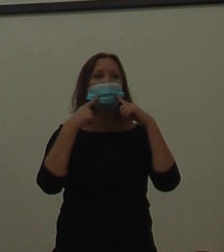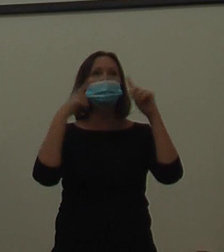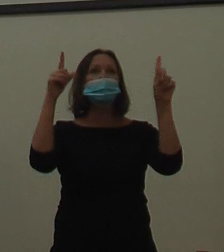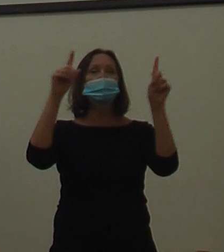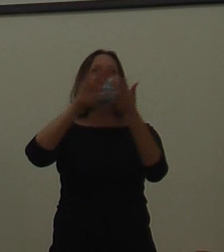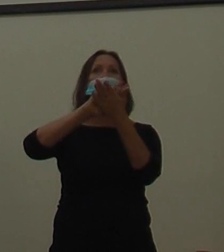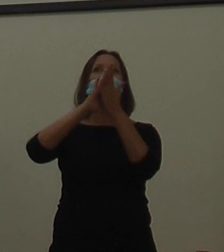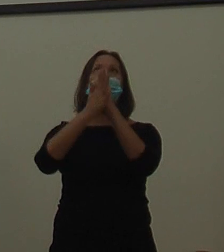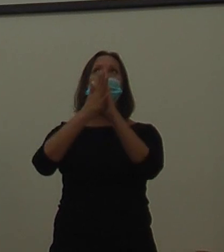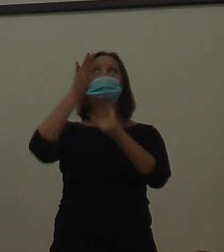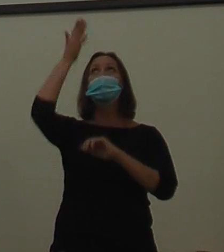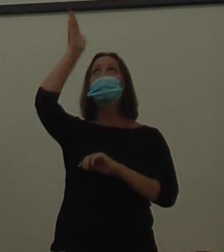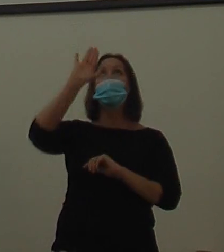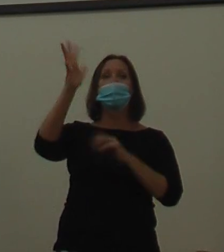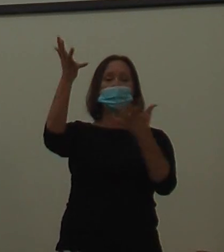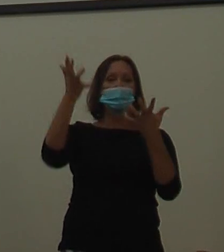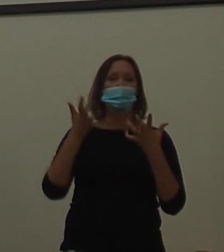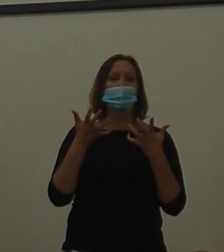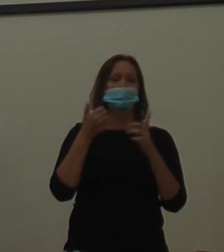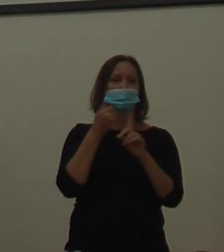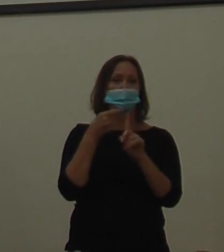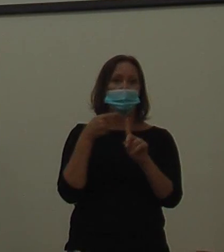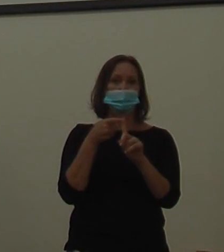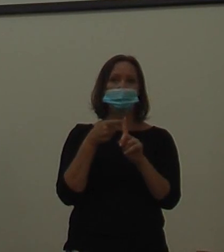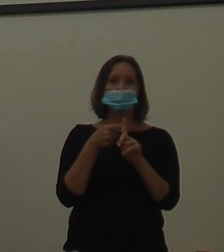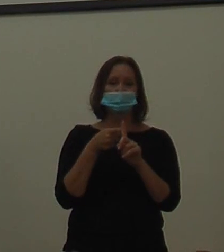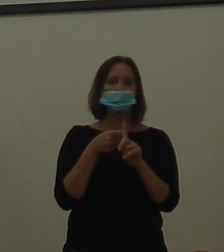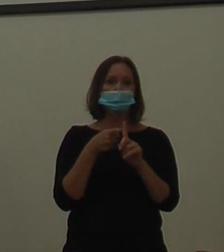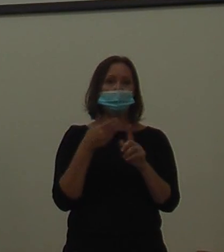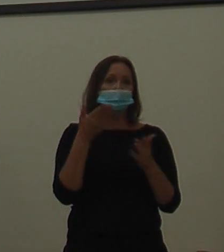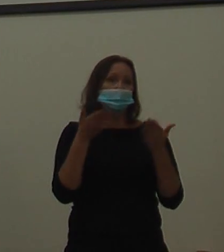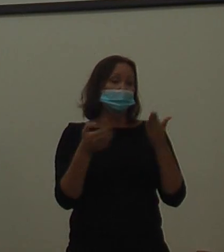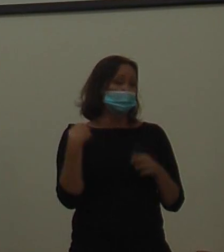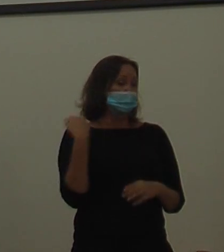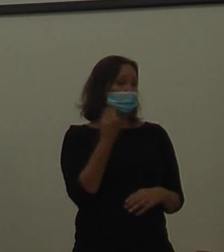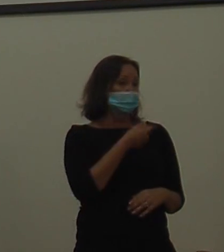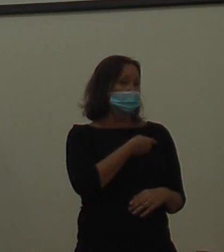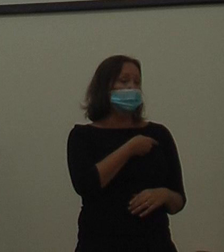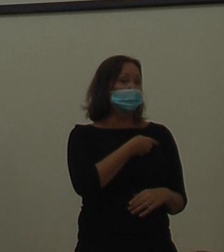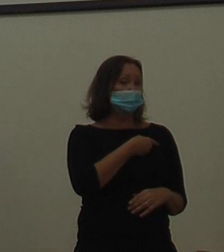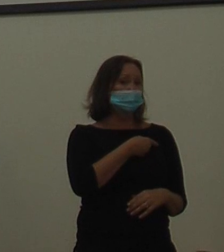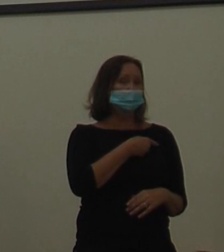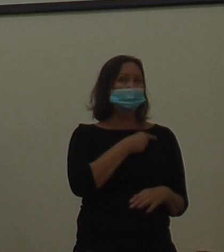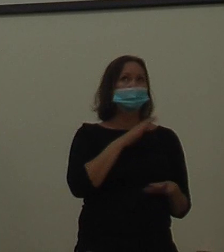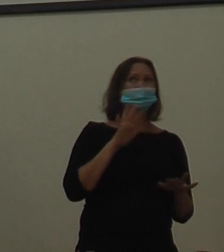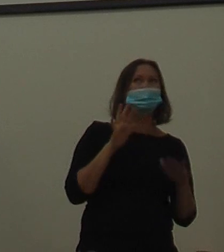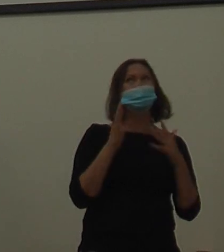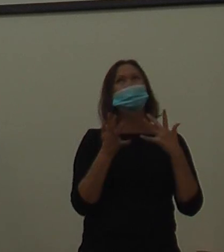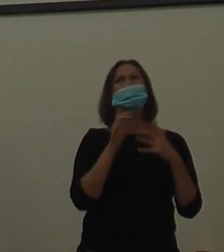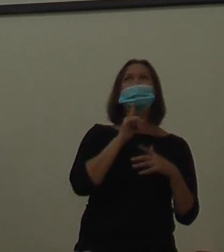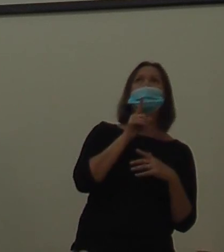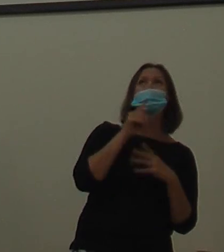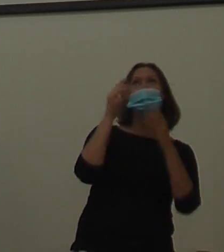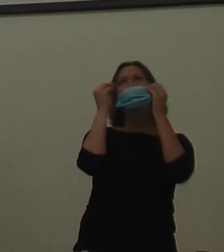Now, we may go kicking and screaming. We may be reluctant as well. But we need to realize that God,